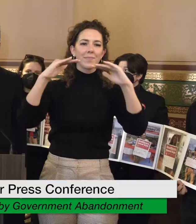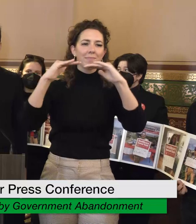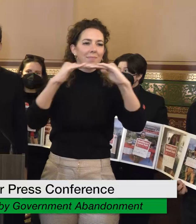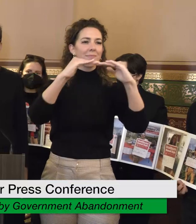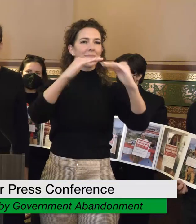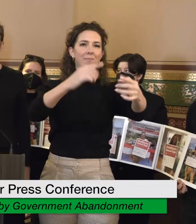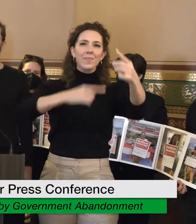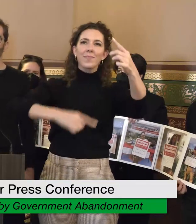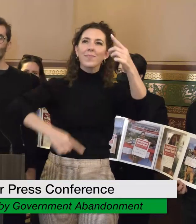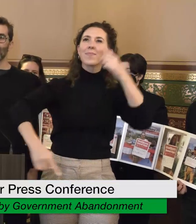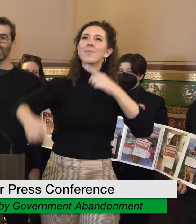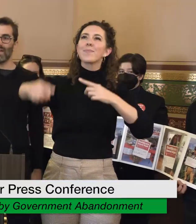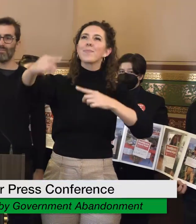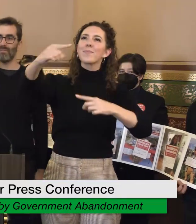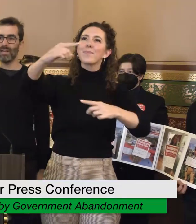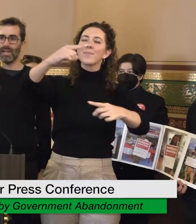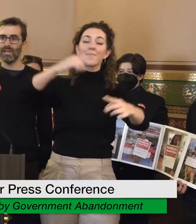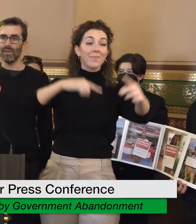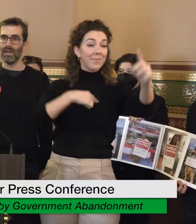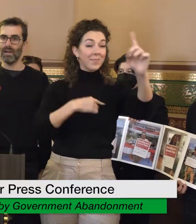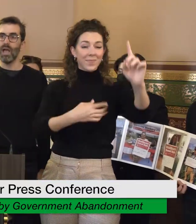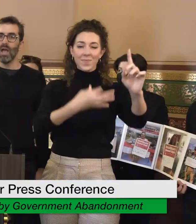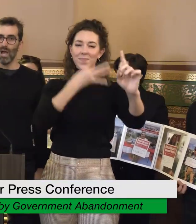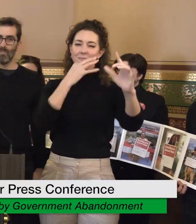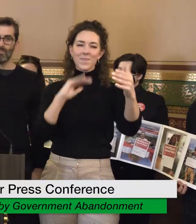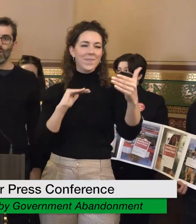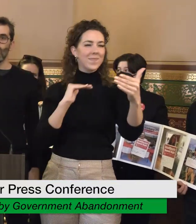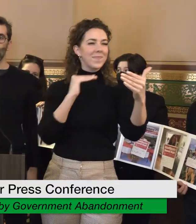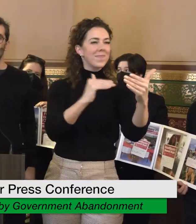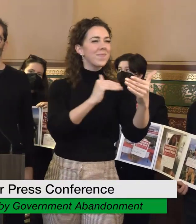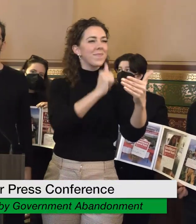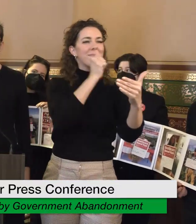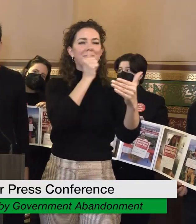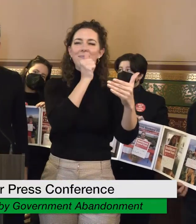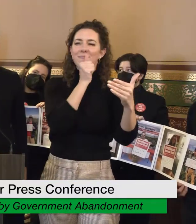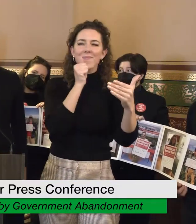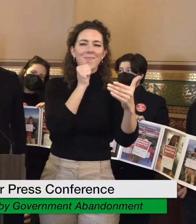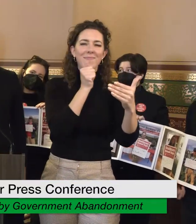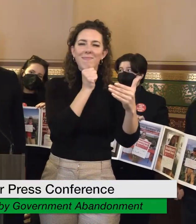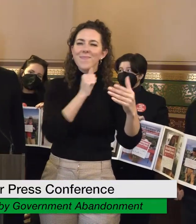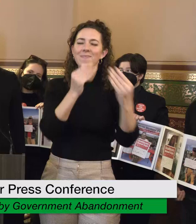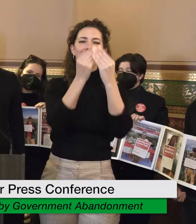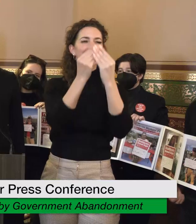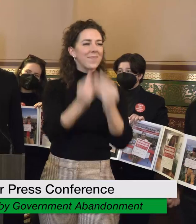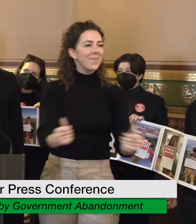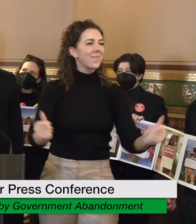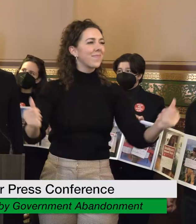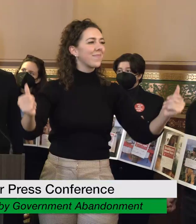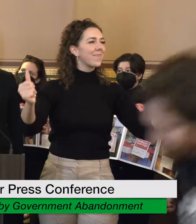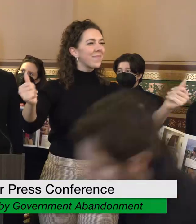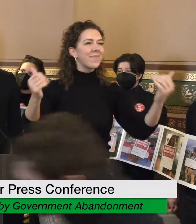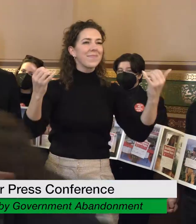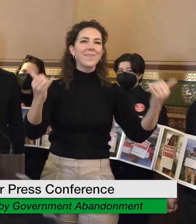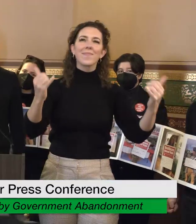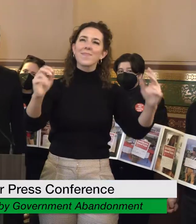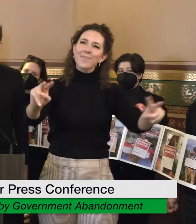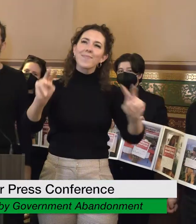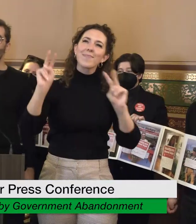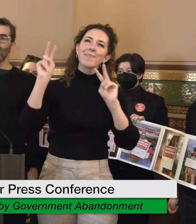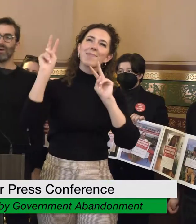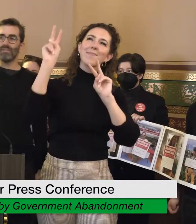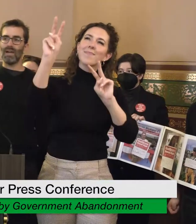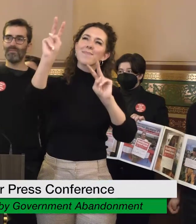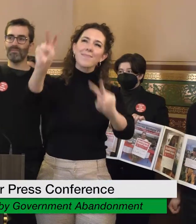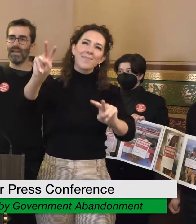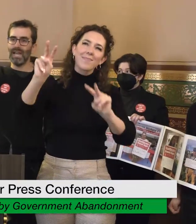suffering any day. No more suffering any day. Over my head, over my head.